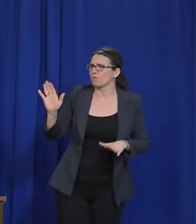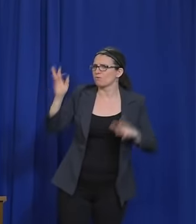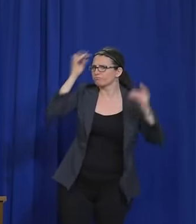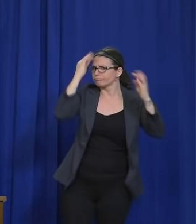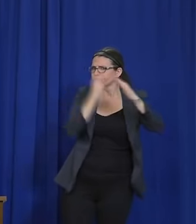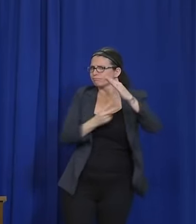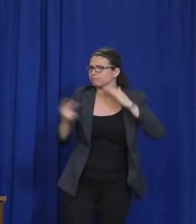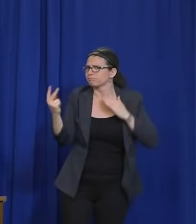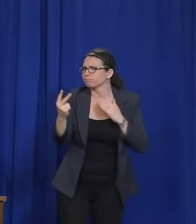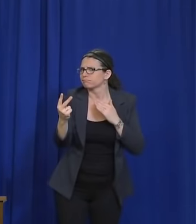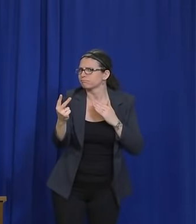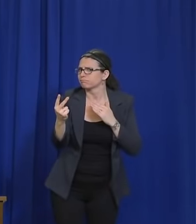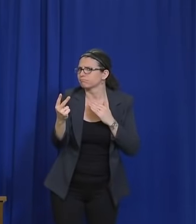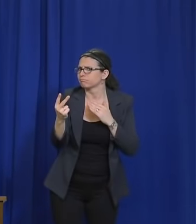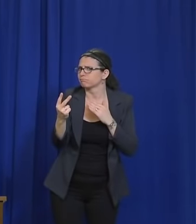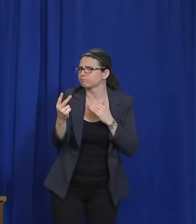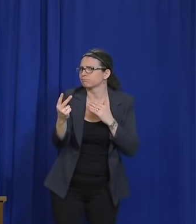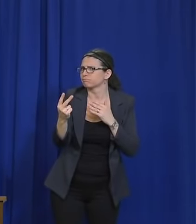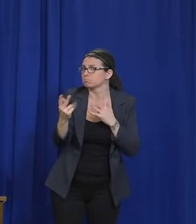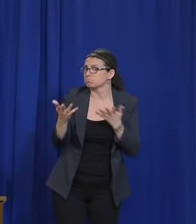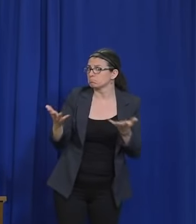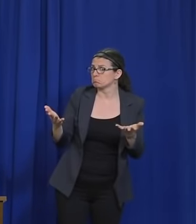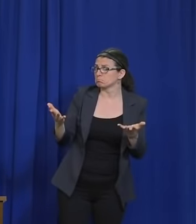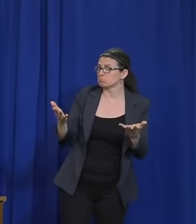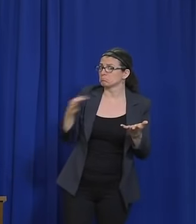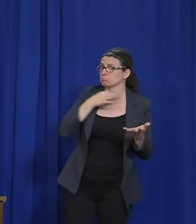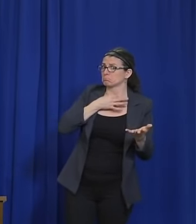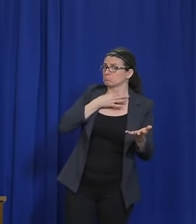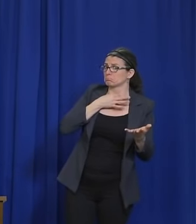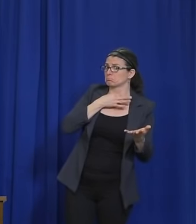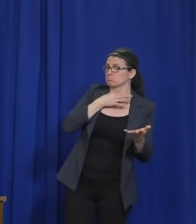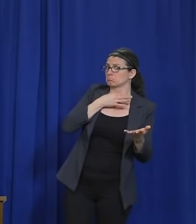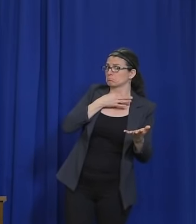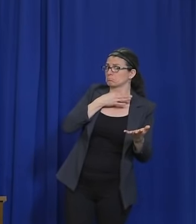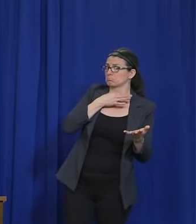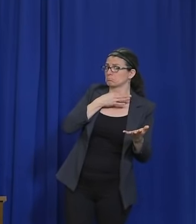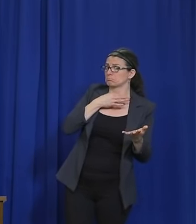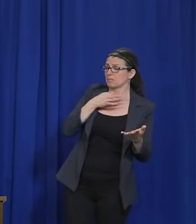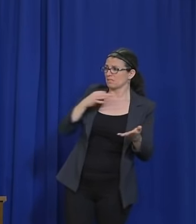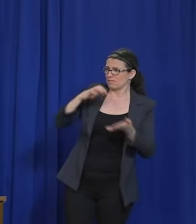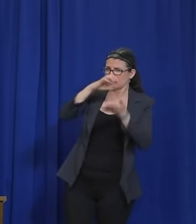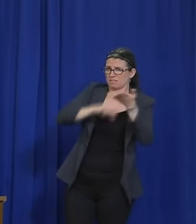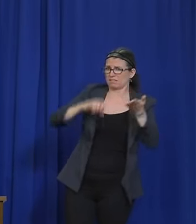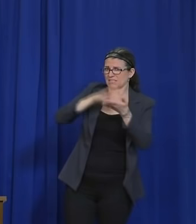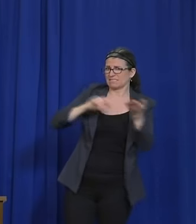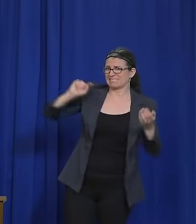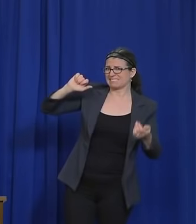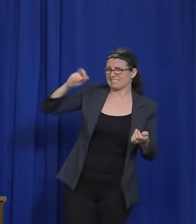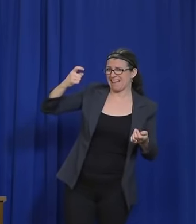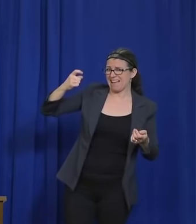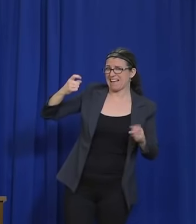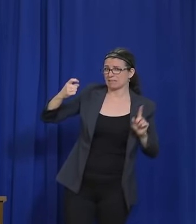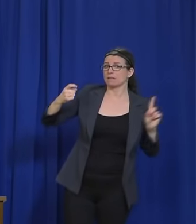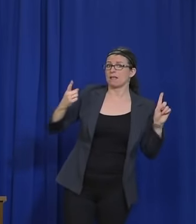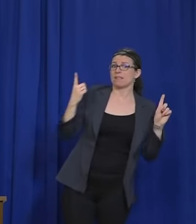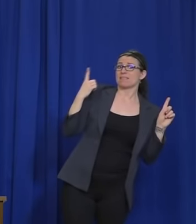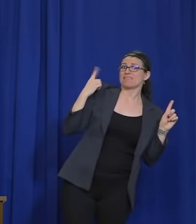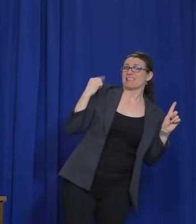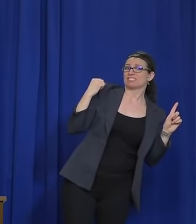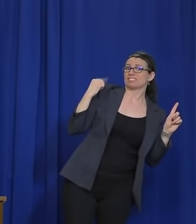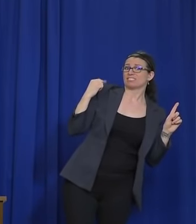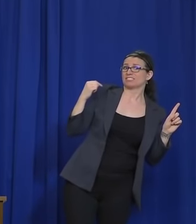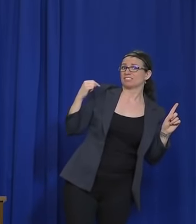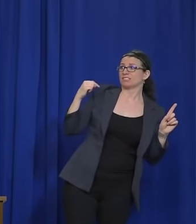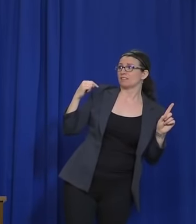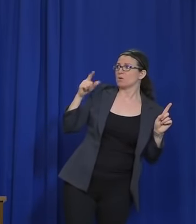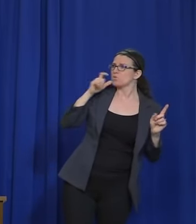Will you also be reconsidering repealing some of the tax breaks for high income earners that were maintained in the last budget passed last year? Is everything on the table